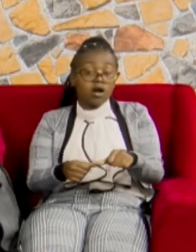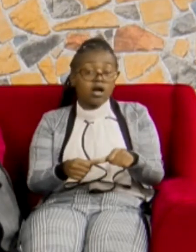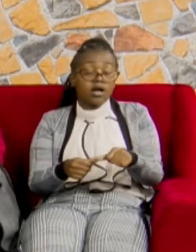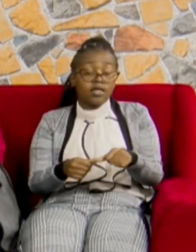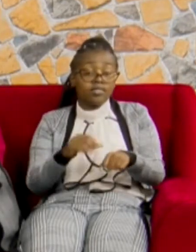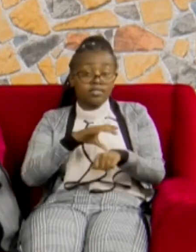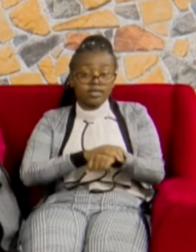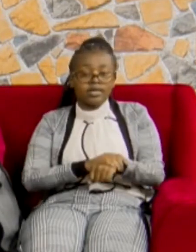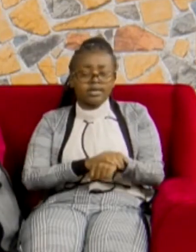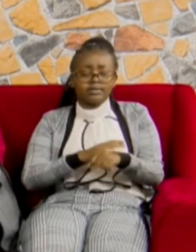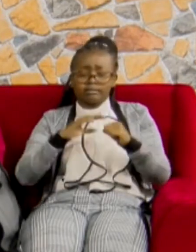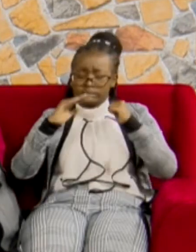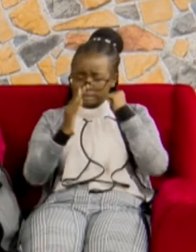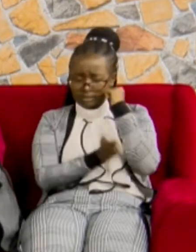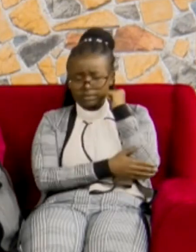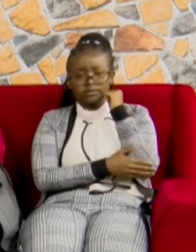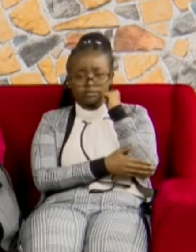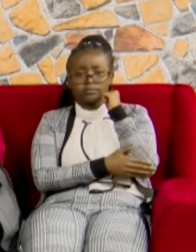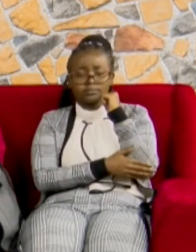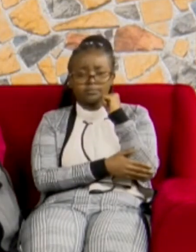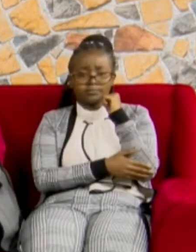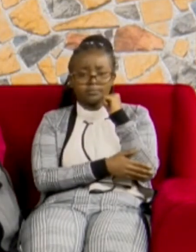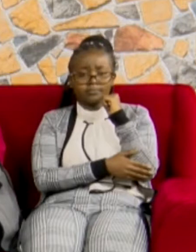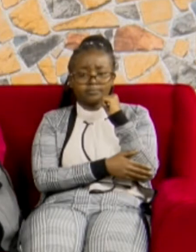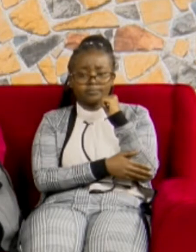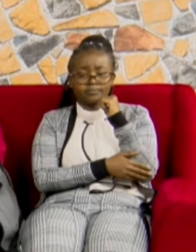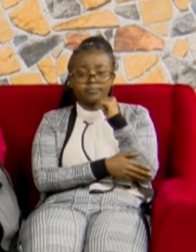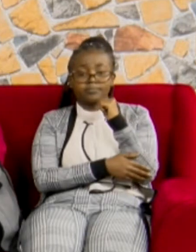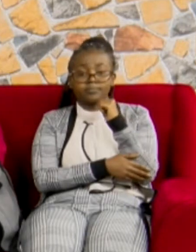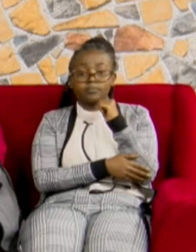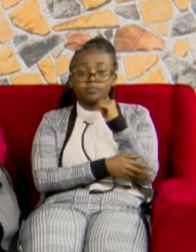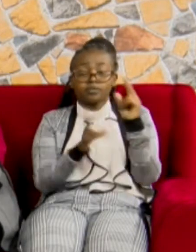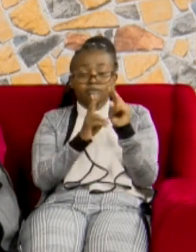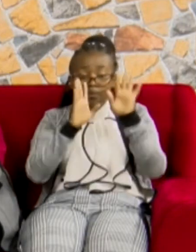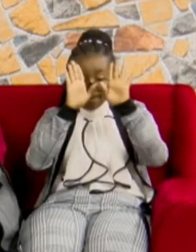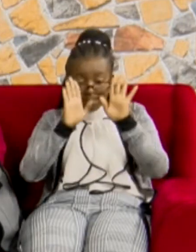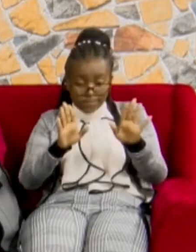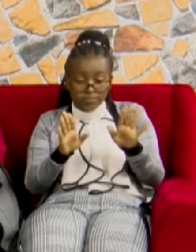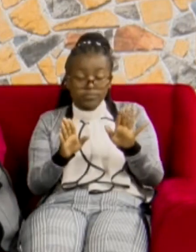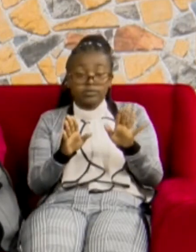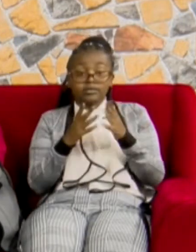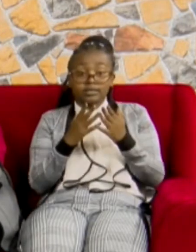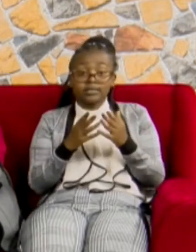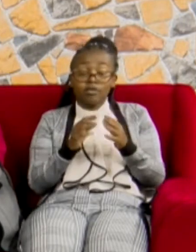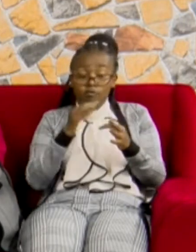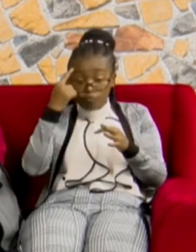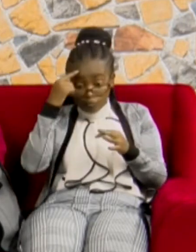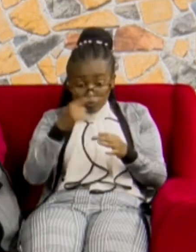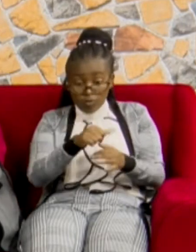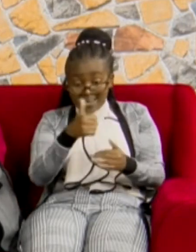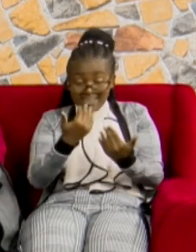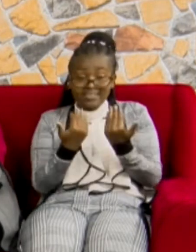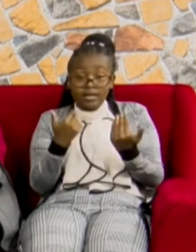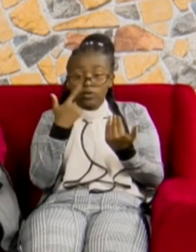getting worse and they deteriorate. And so regression is a very important red flag. And so for any child who